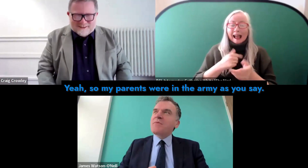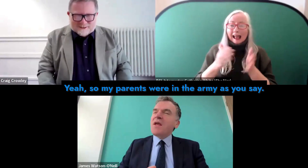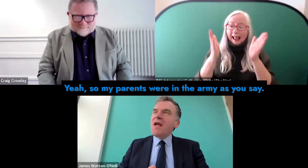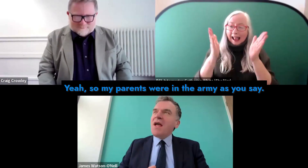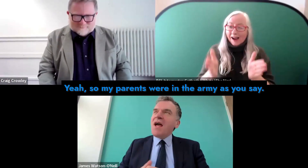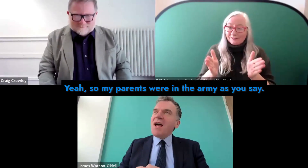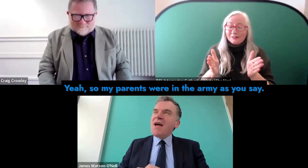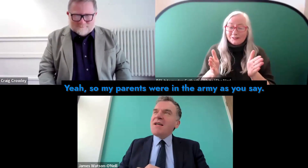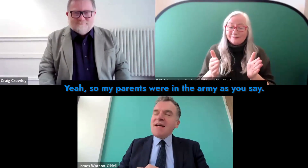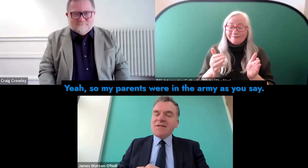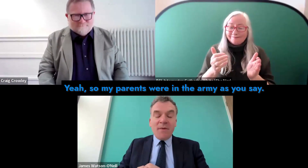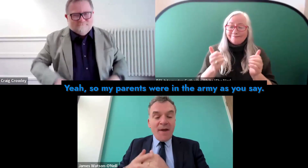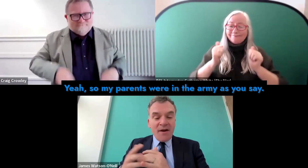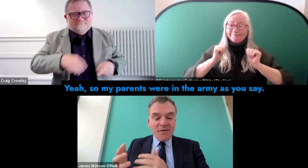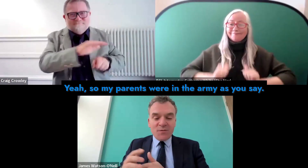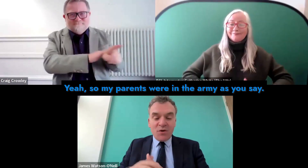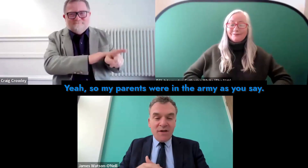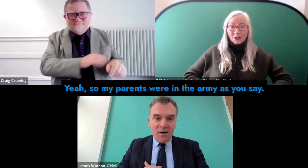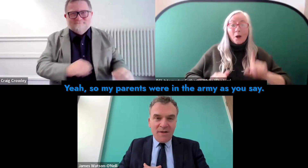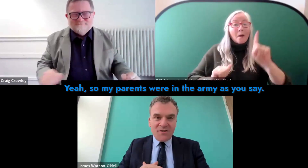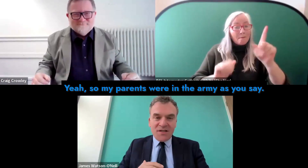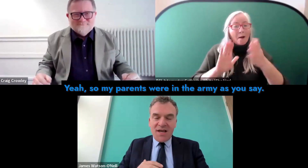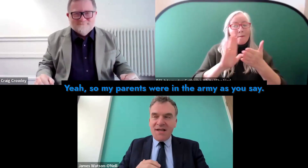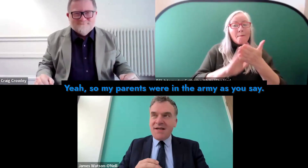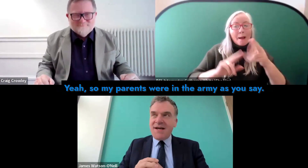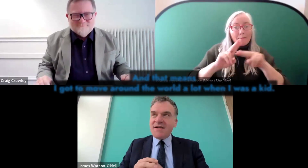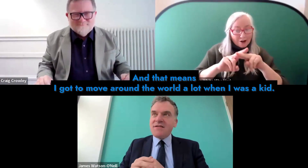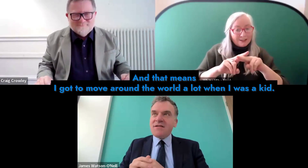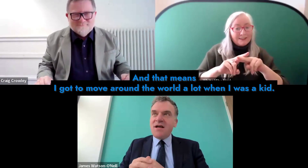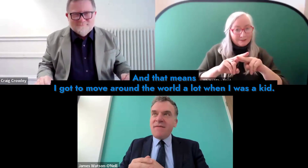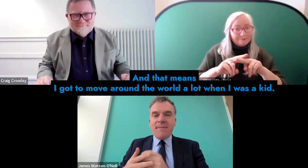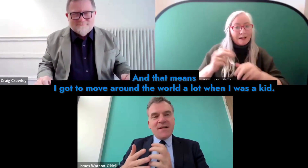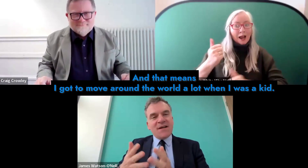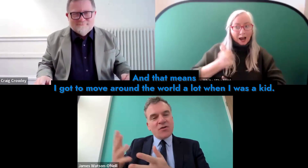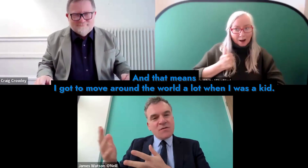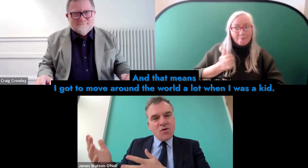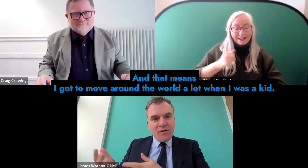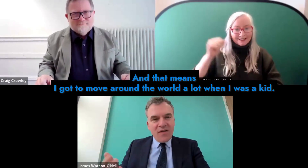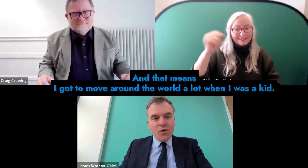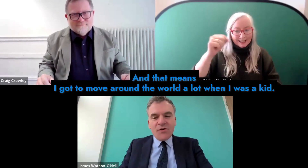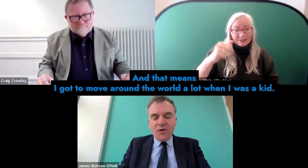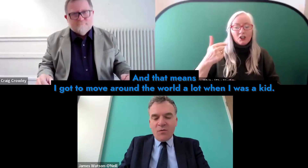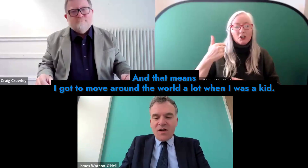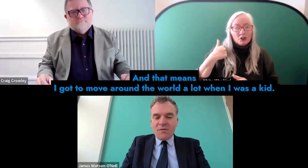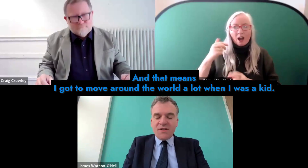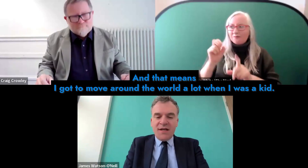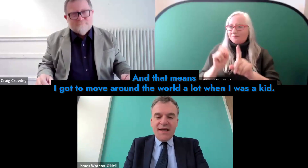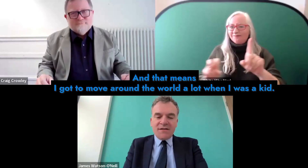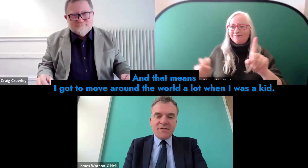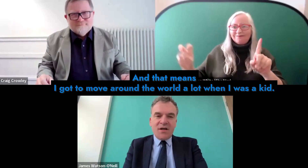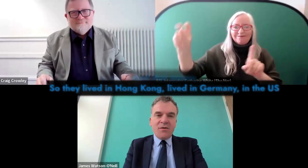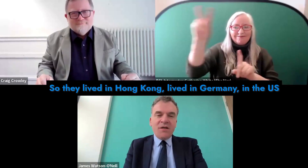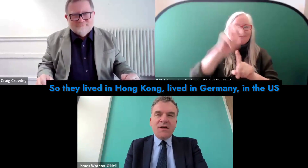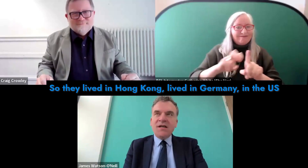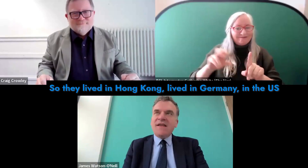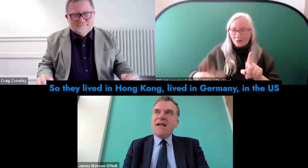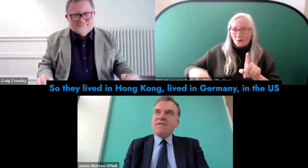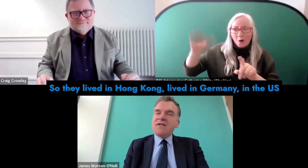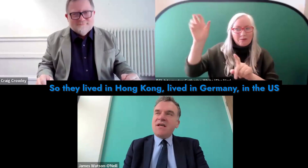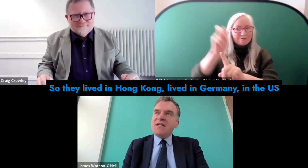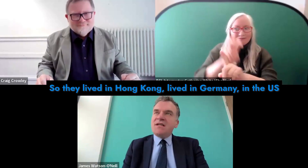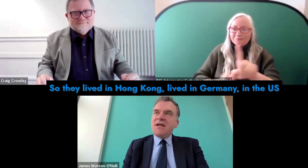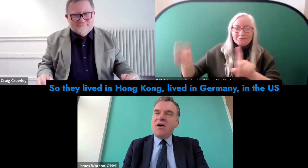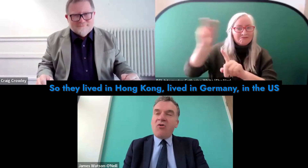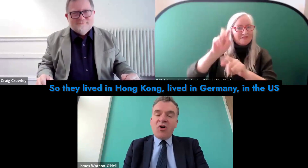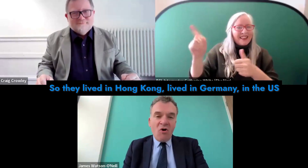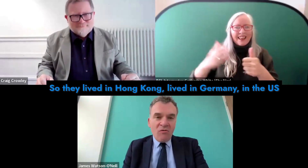But yeah, so my parents were in the army, as you say, and that means I got to move around the world a lot when I was a kid. So they